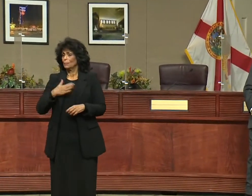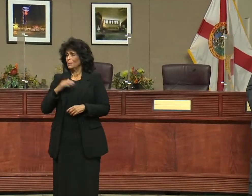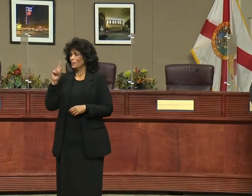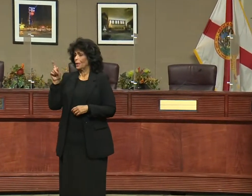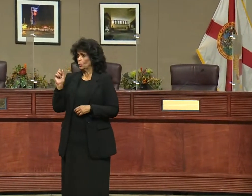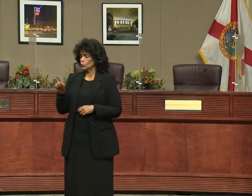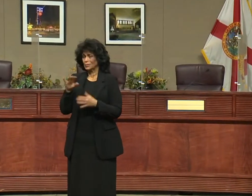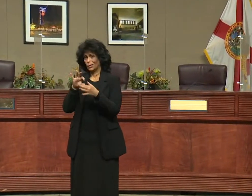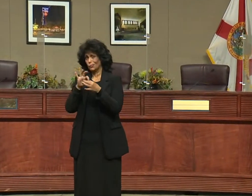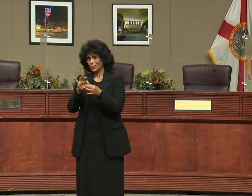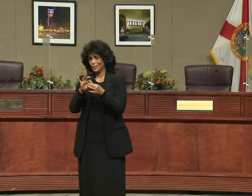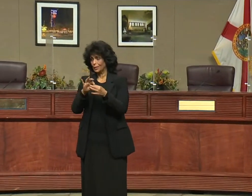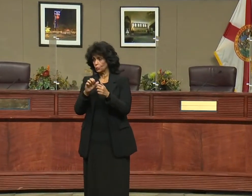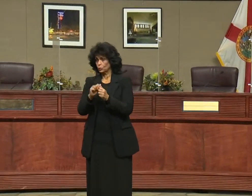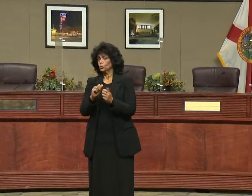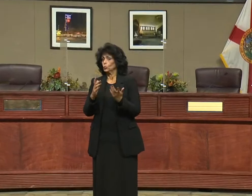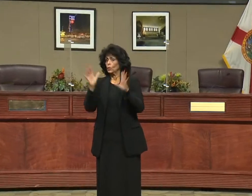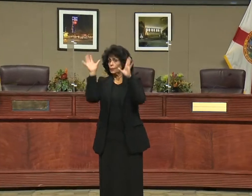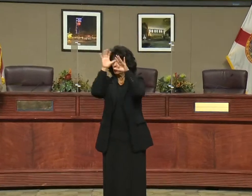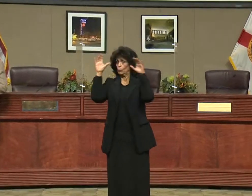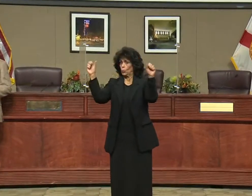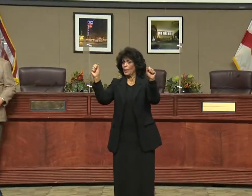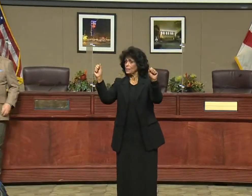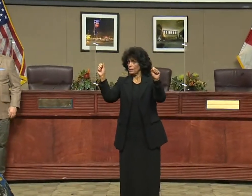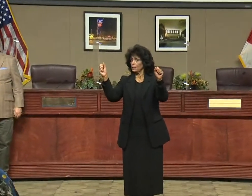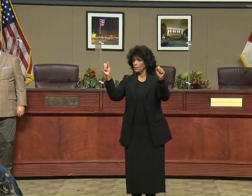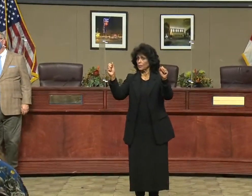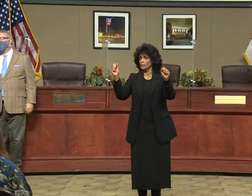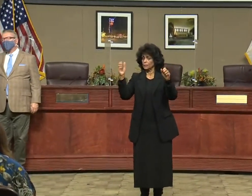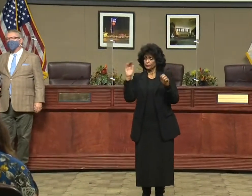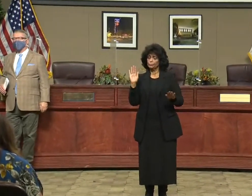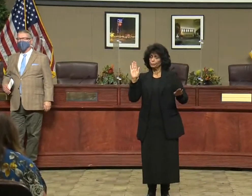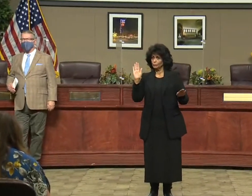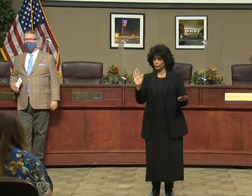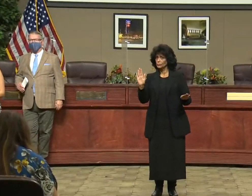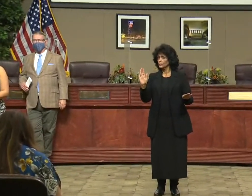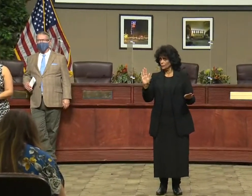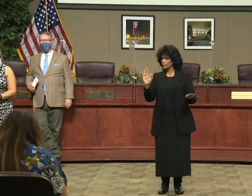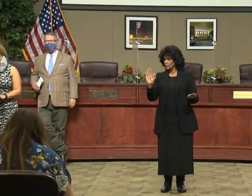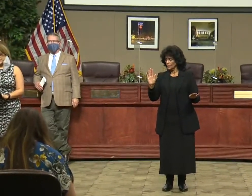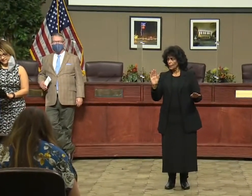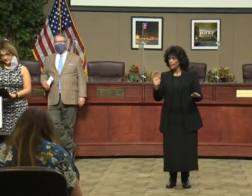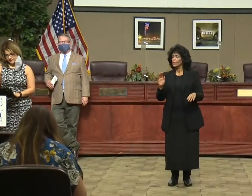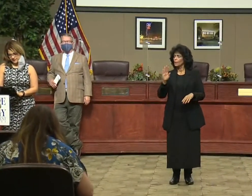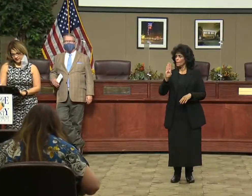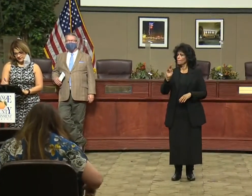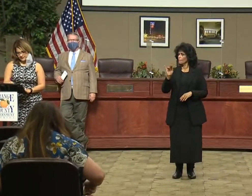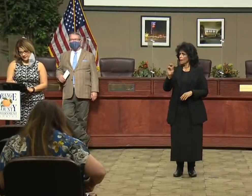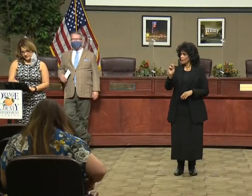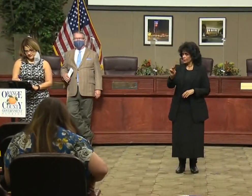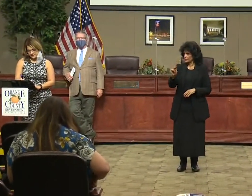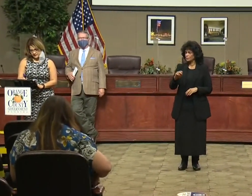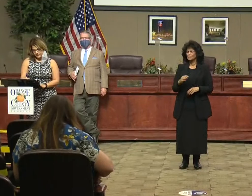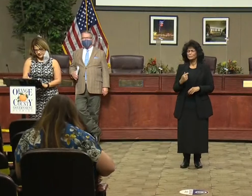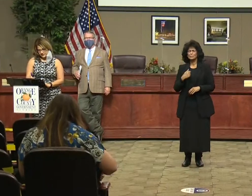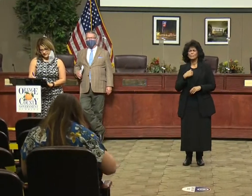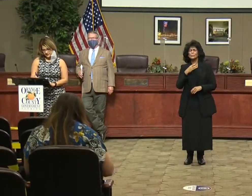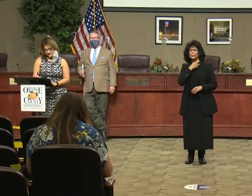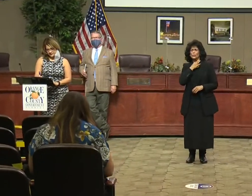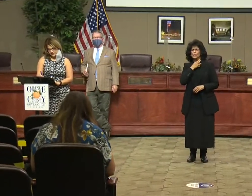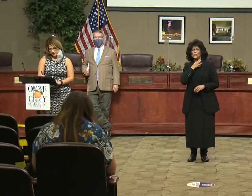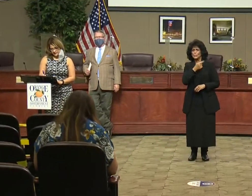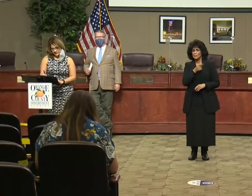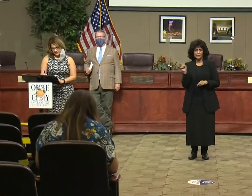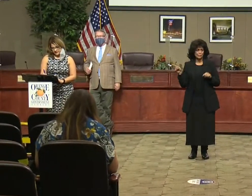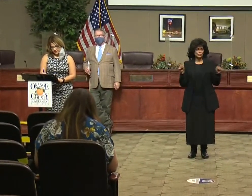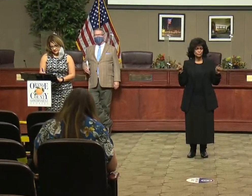inauguración presidencial del 20 de enero del presidente electo Joe Biden. Si les preocupa tanto al alcalde Buddy Dyer o a Jerry